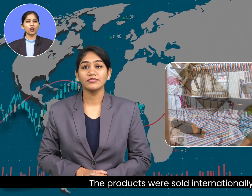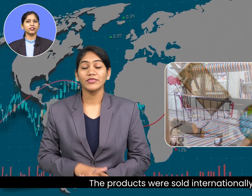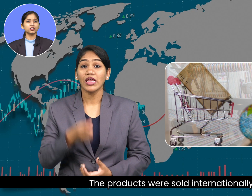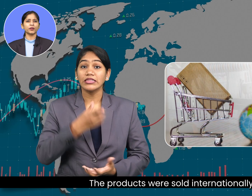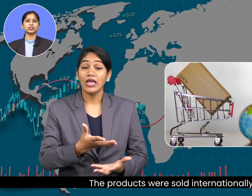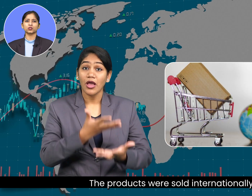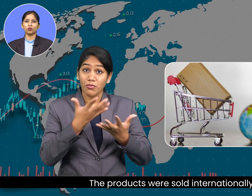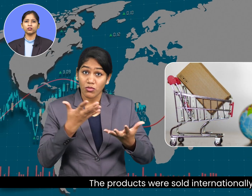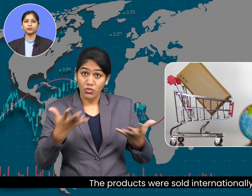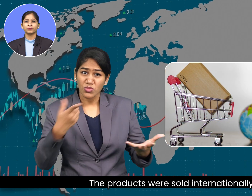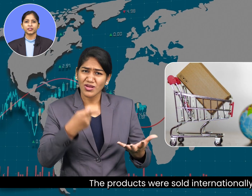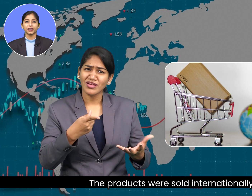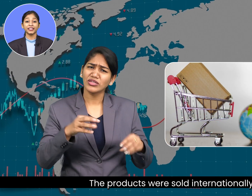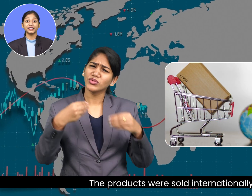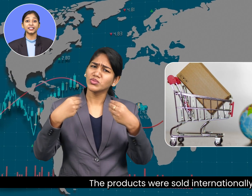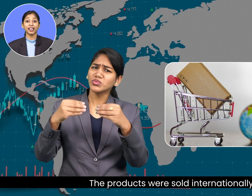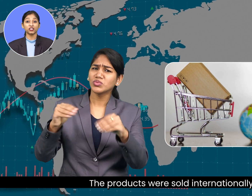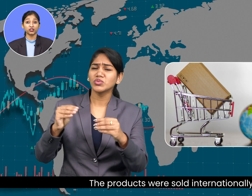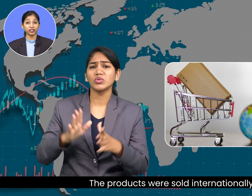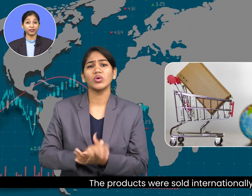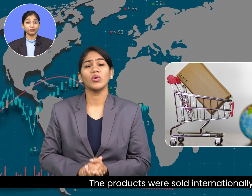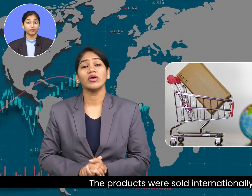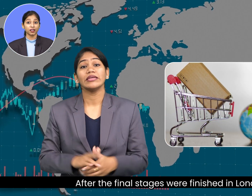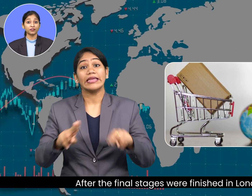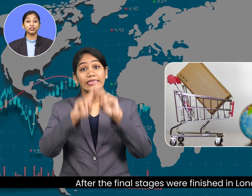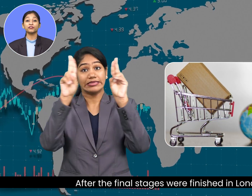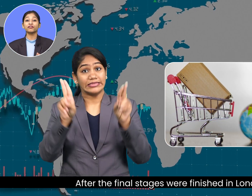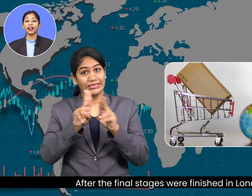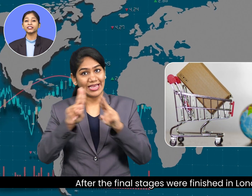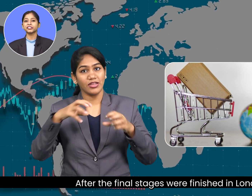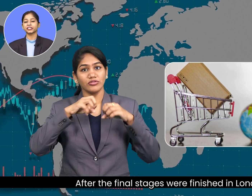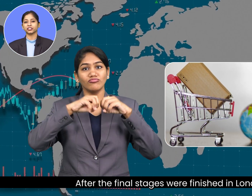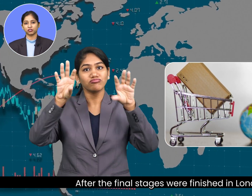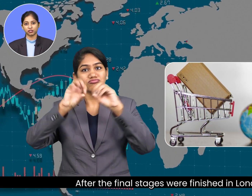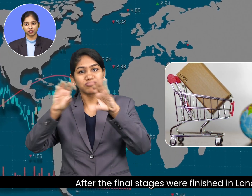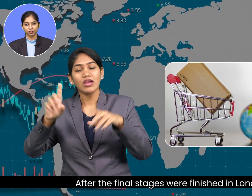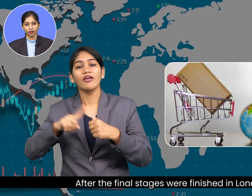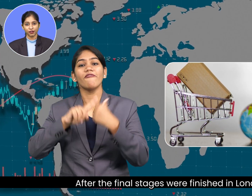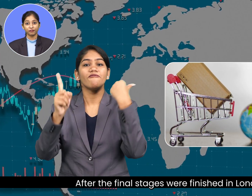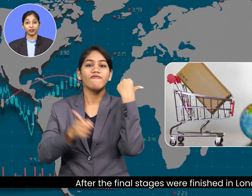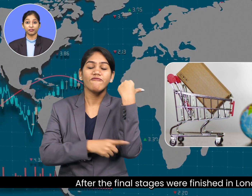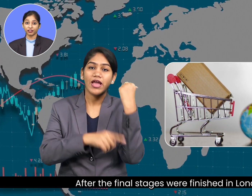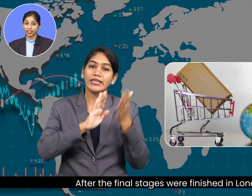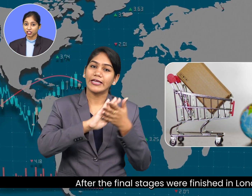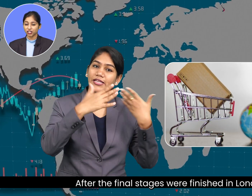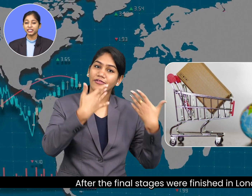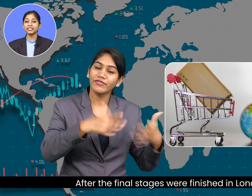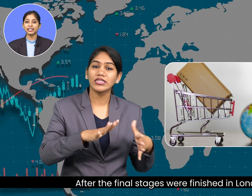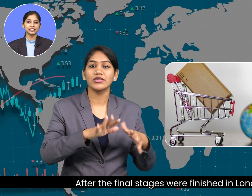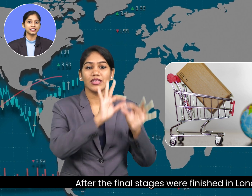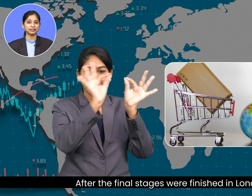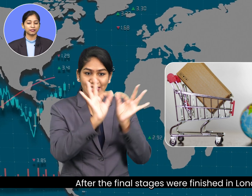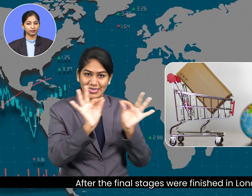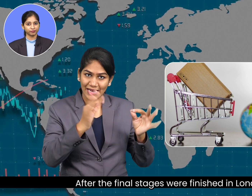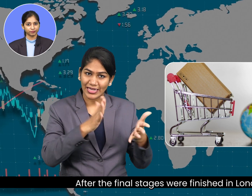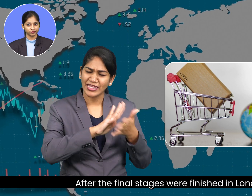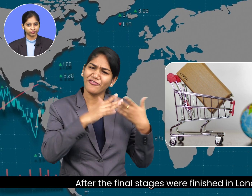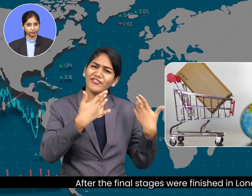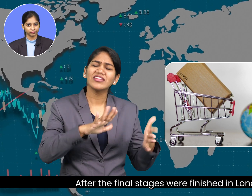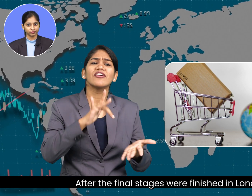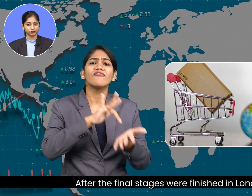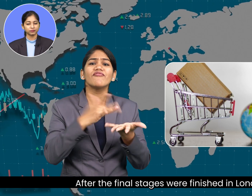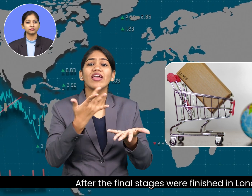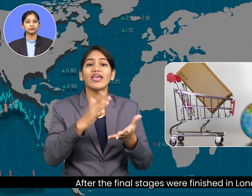The products were sold internationally after the final stages were finished in London.